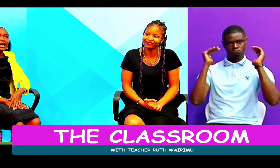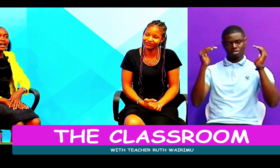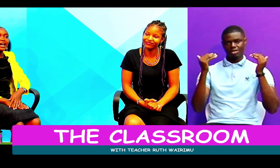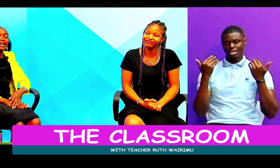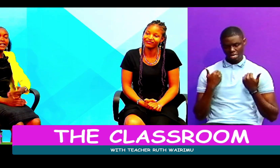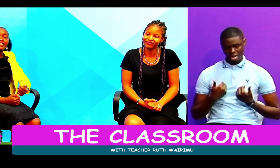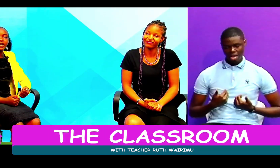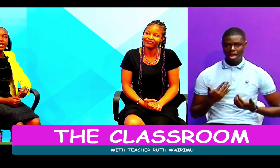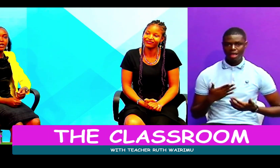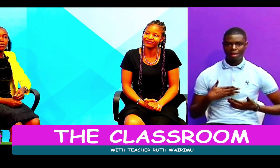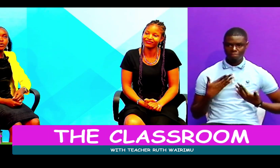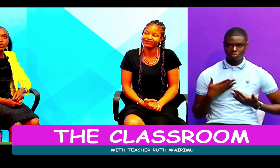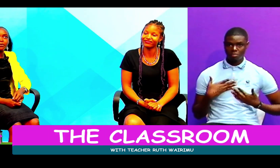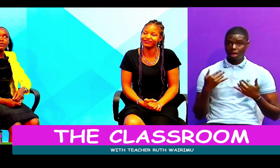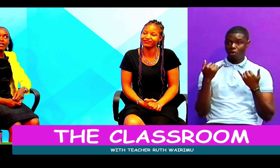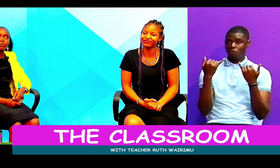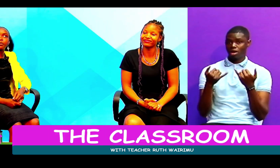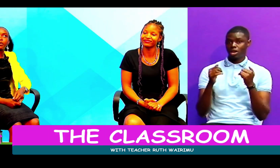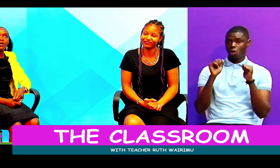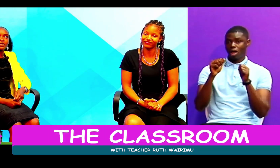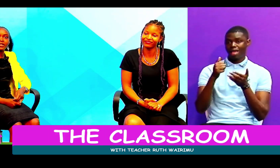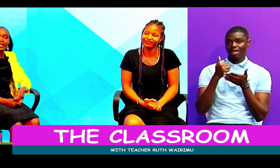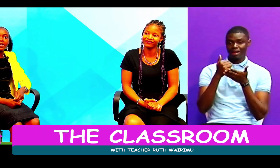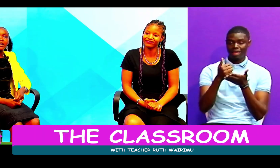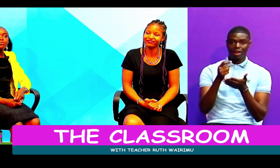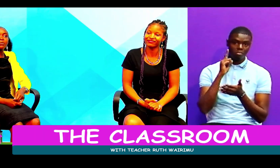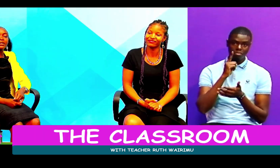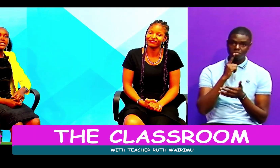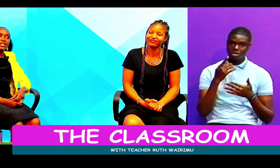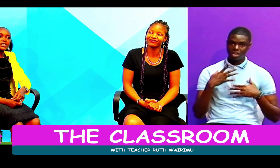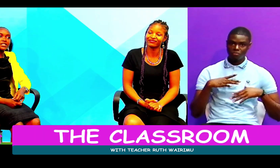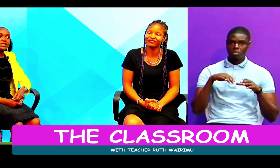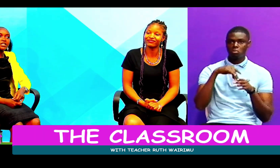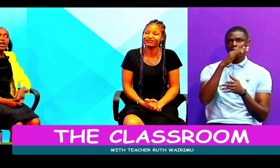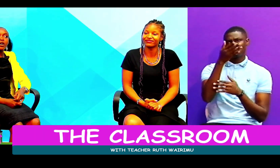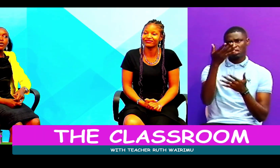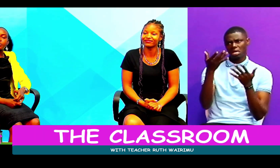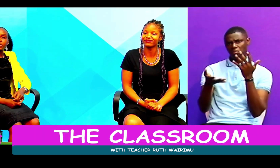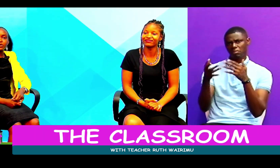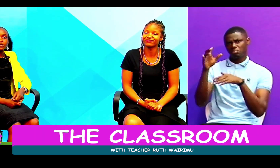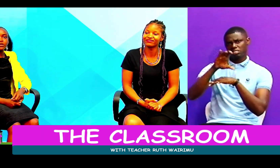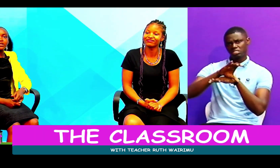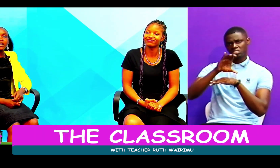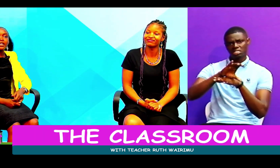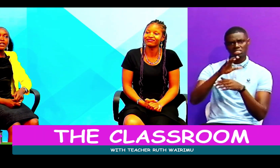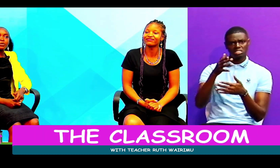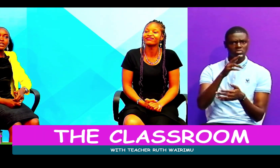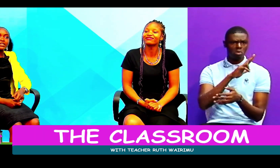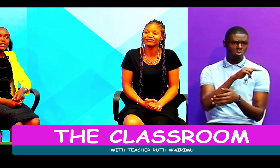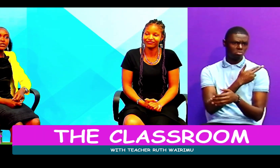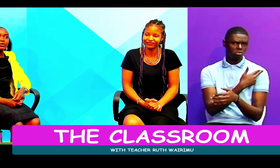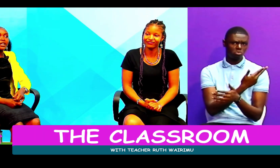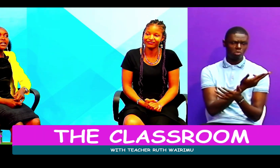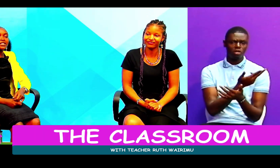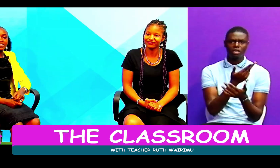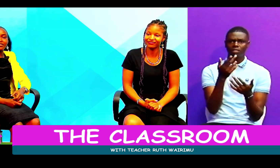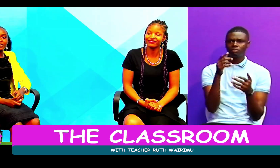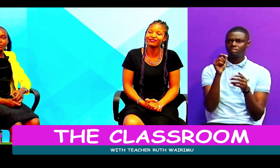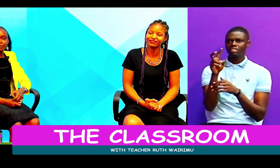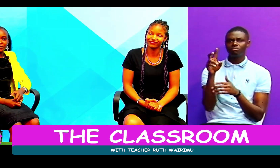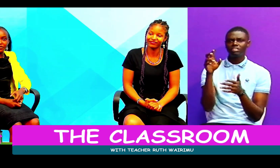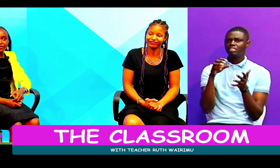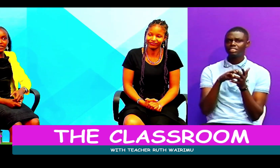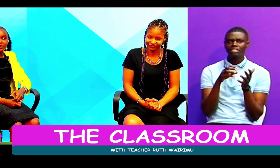I now can be able to help deaf people out there, maybe in churches, hospitals, in police station, each and